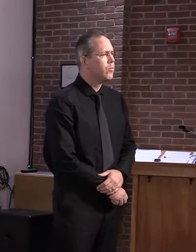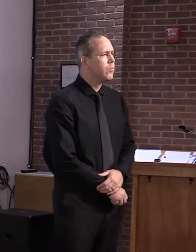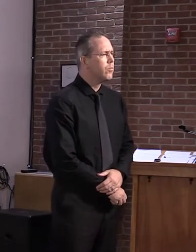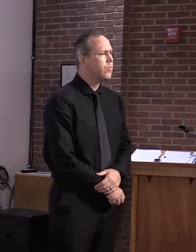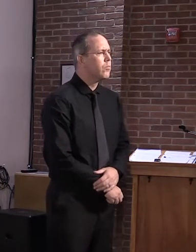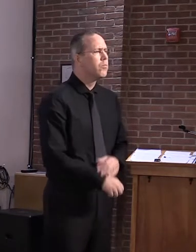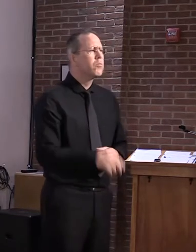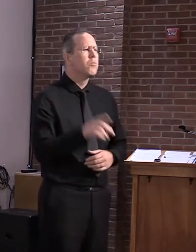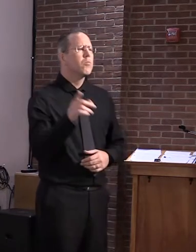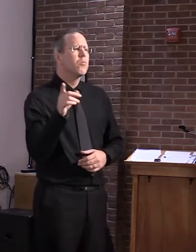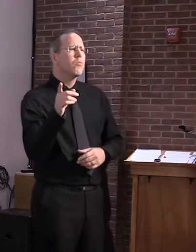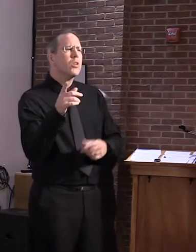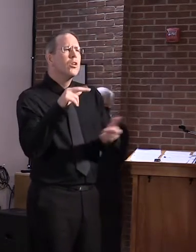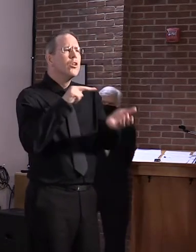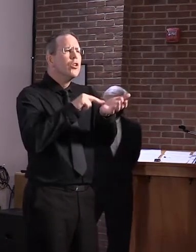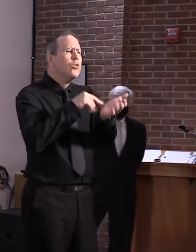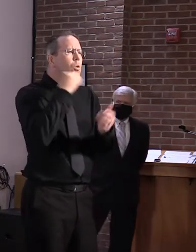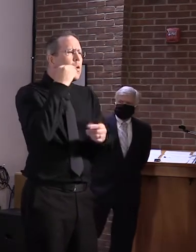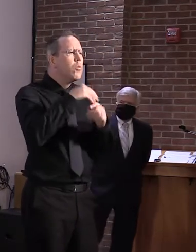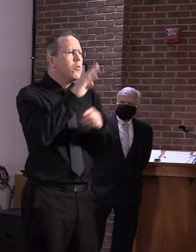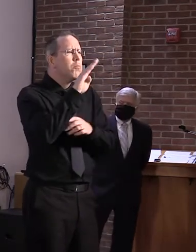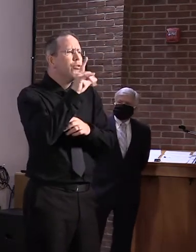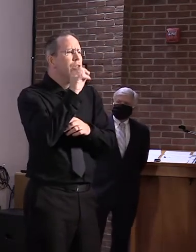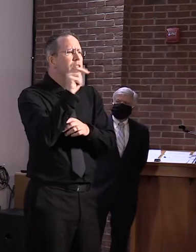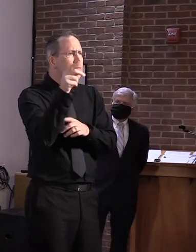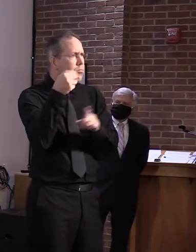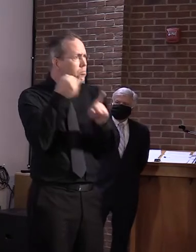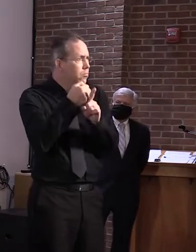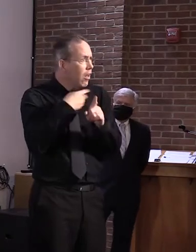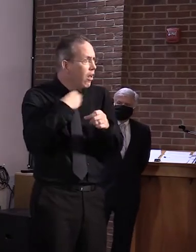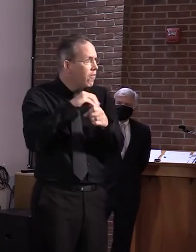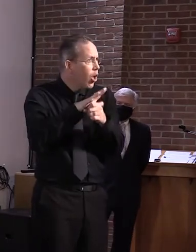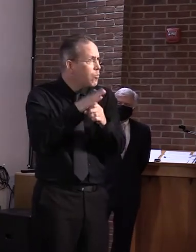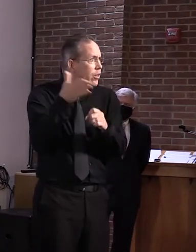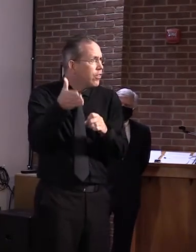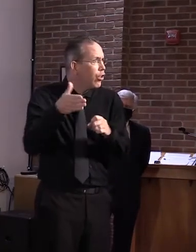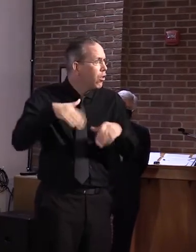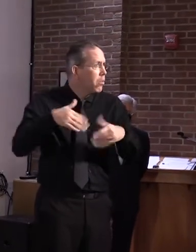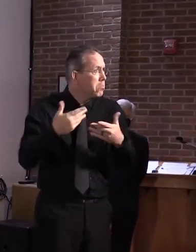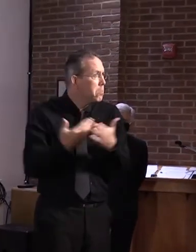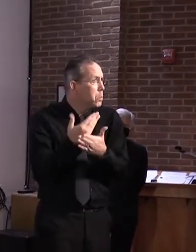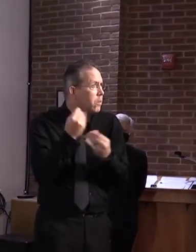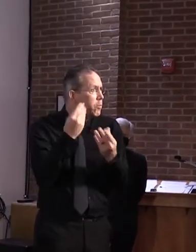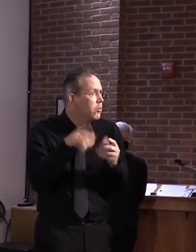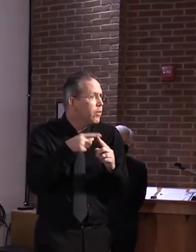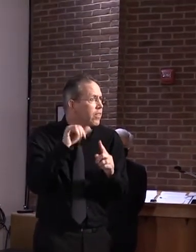How concerned are you about that? What's the department doing about that? Sure.